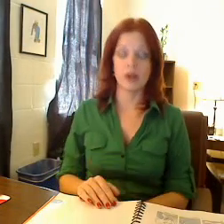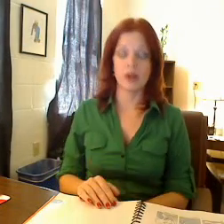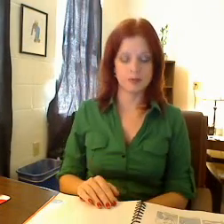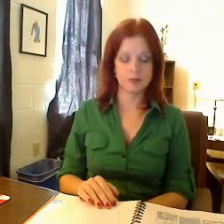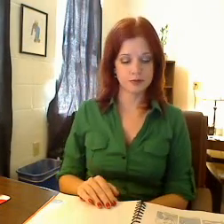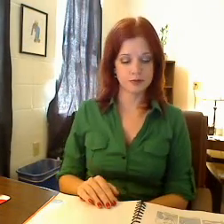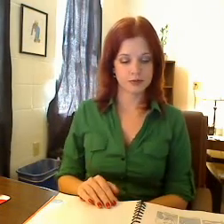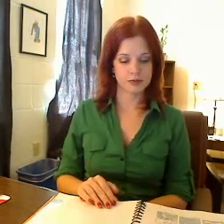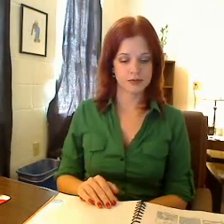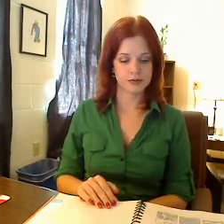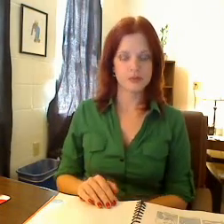repair.